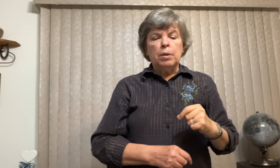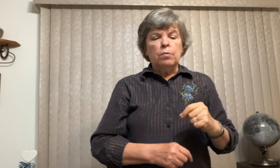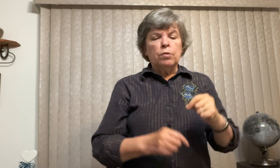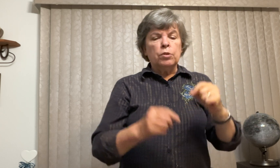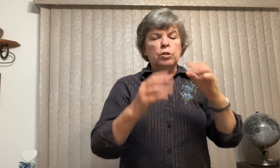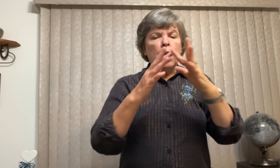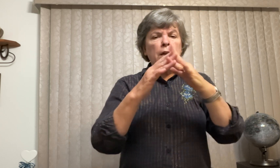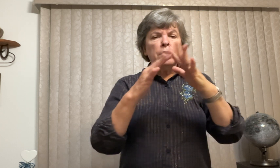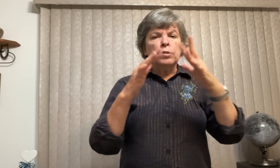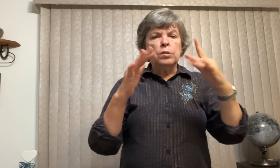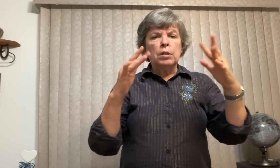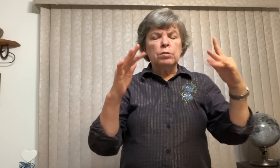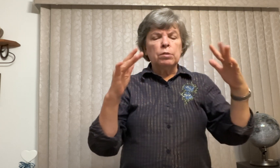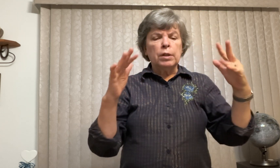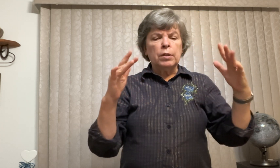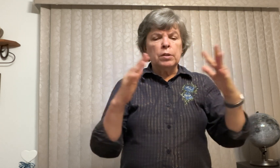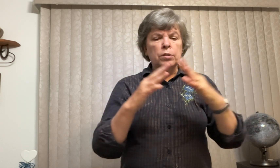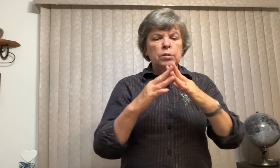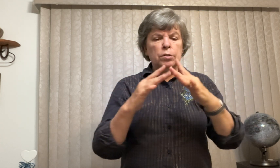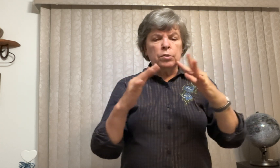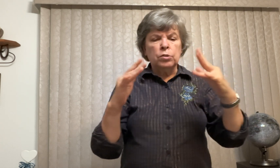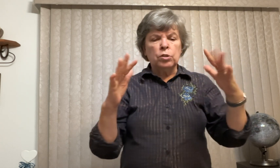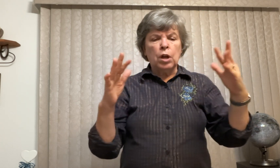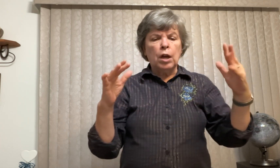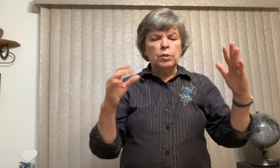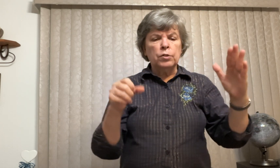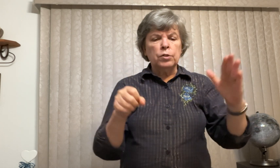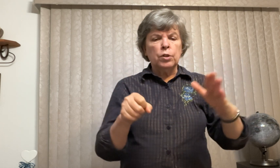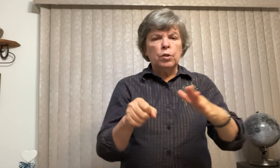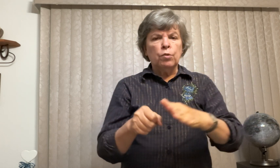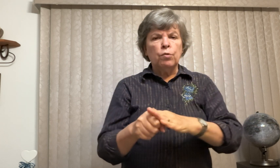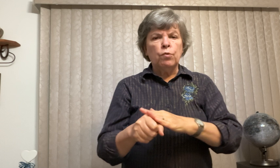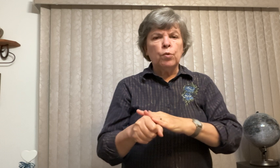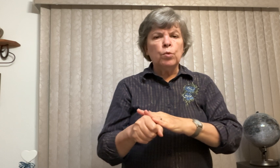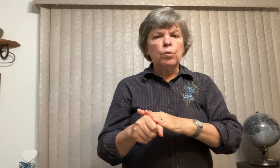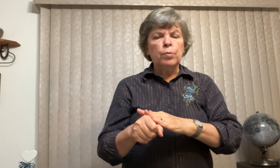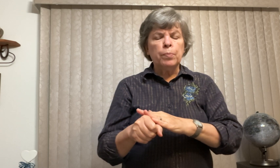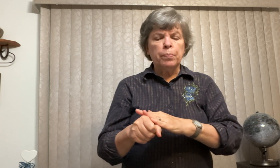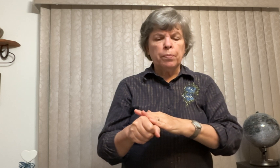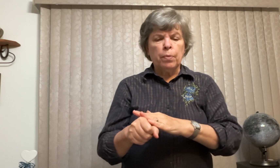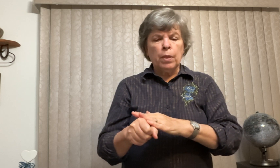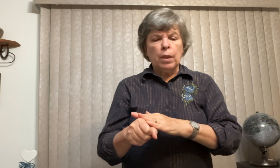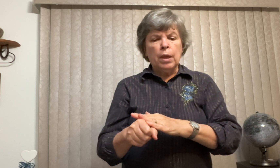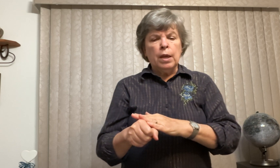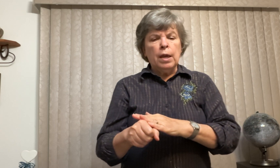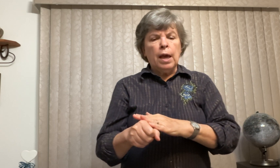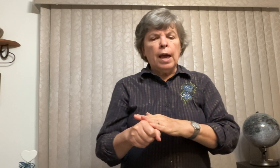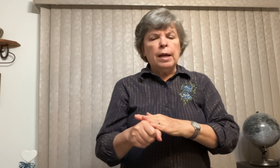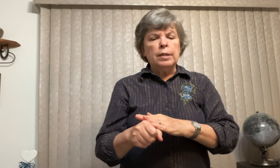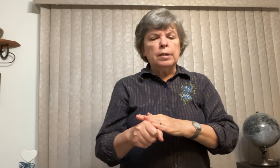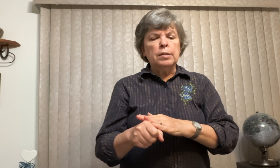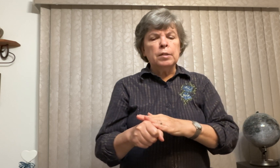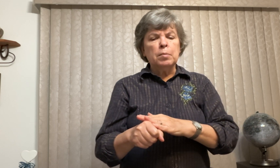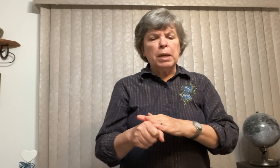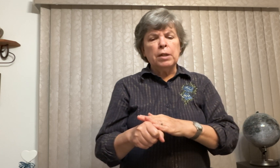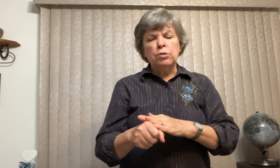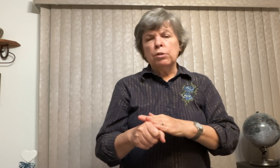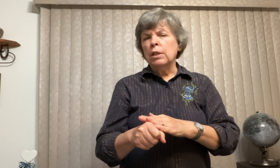For shines, I'll do like this. Shines full at his command. You can leave